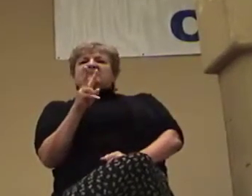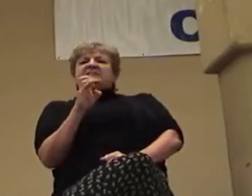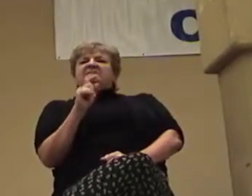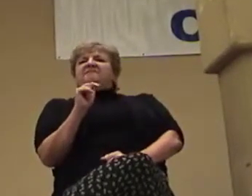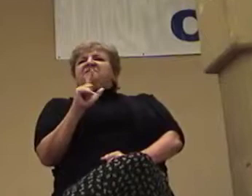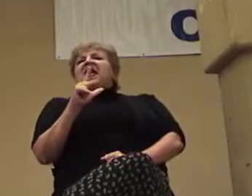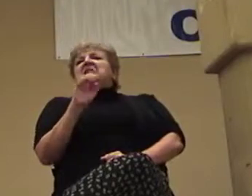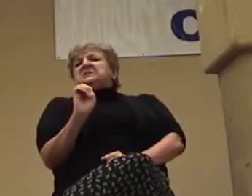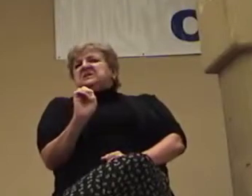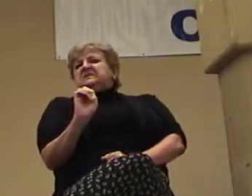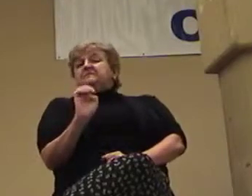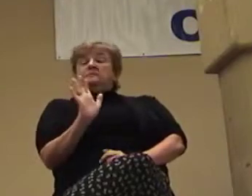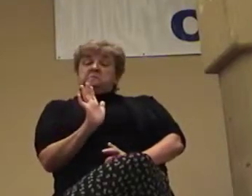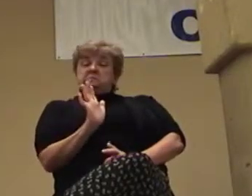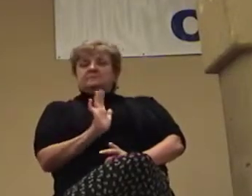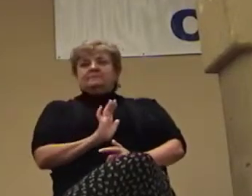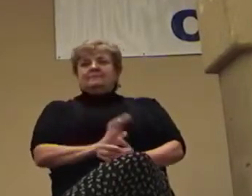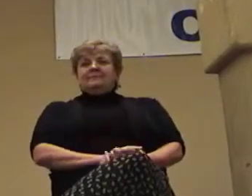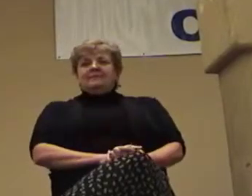some say sickly, I say svelte, and